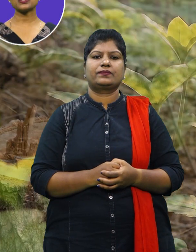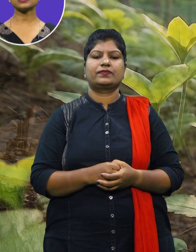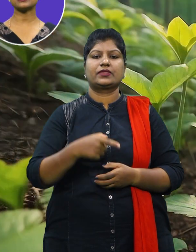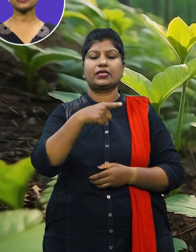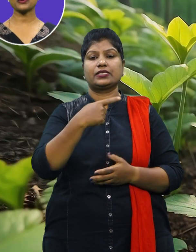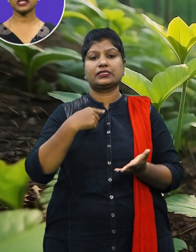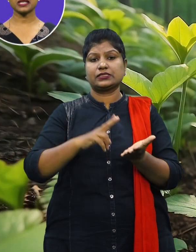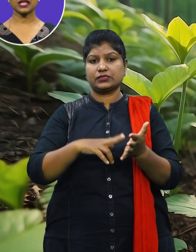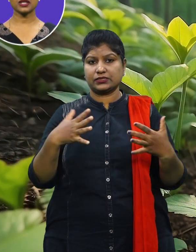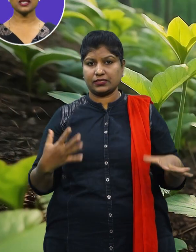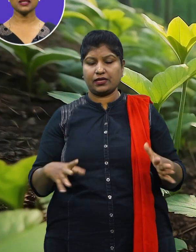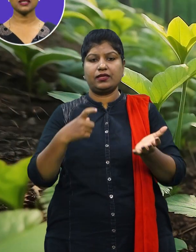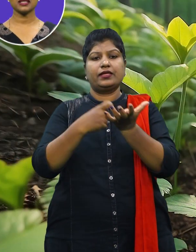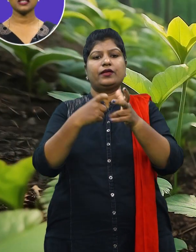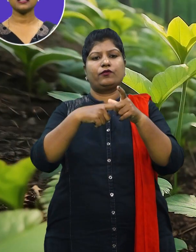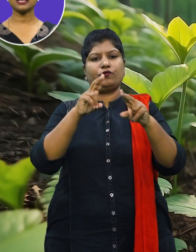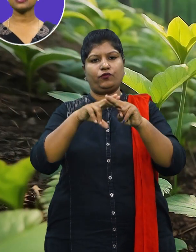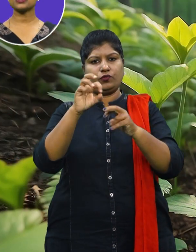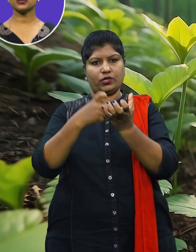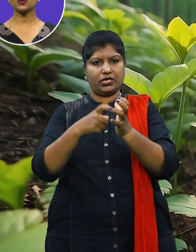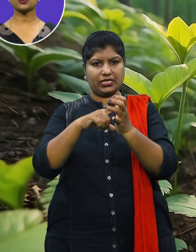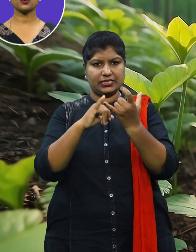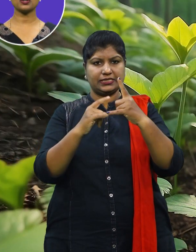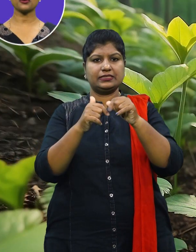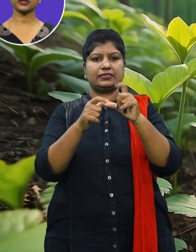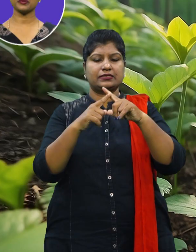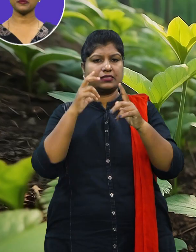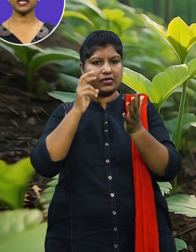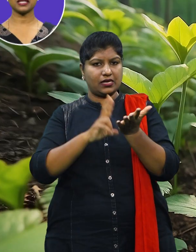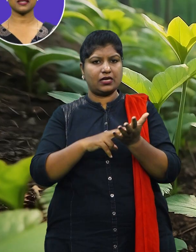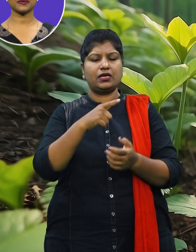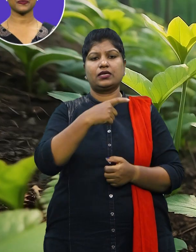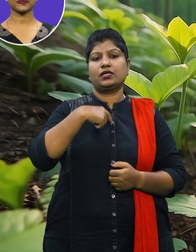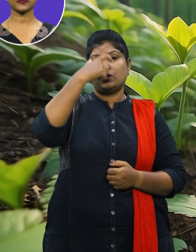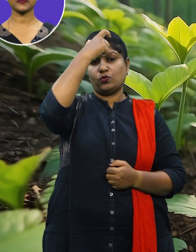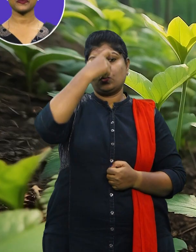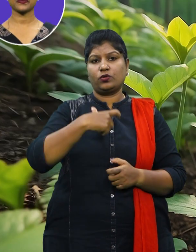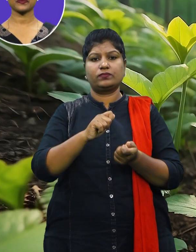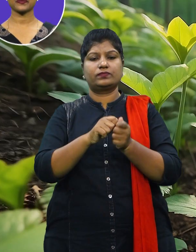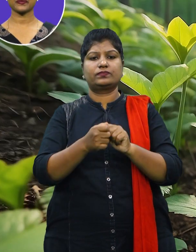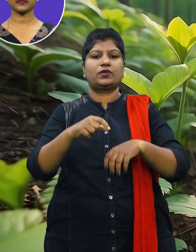In natural reforestation, there is no role of human beings.